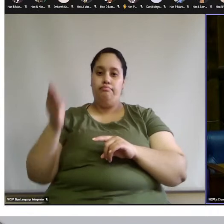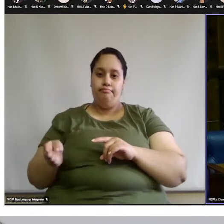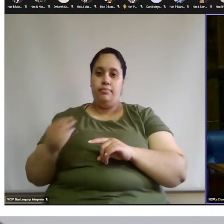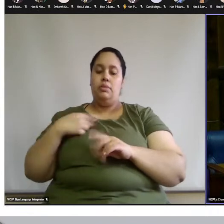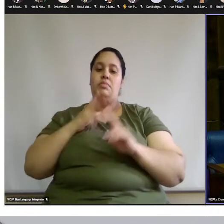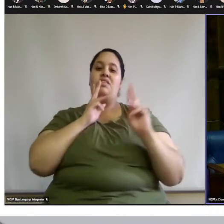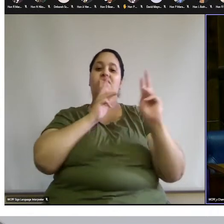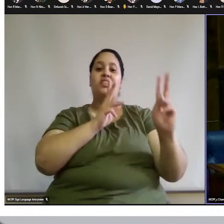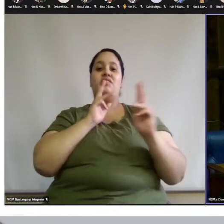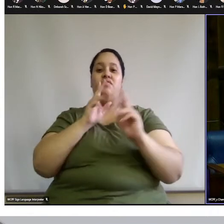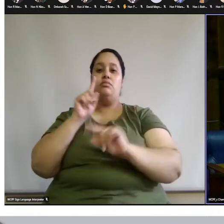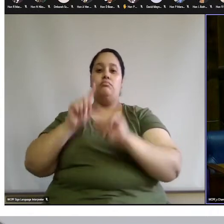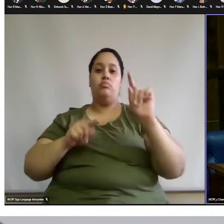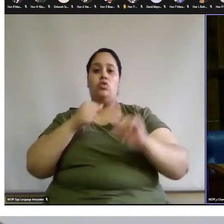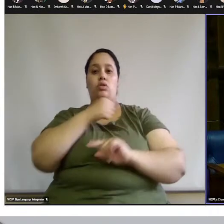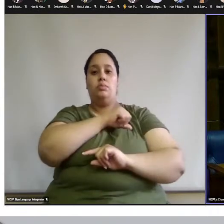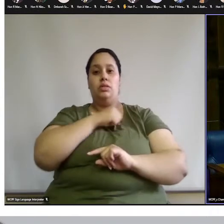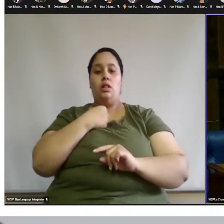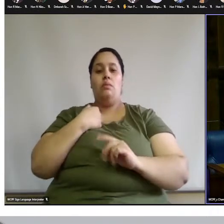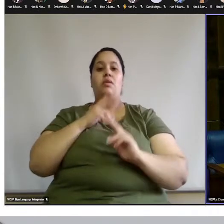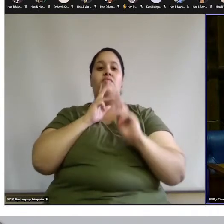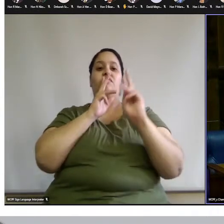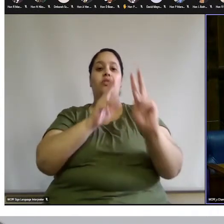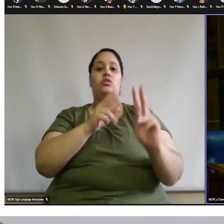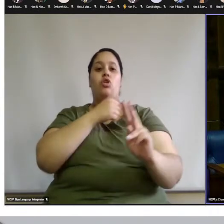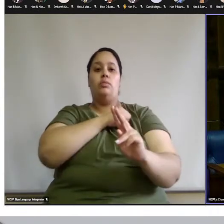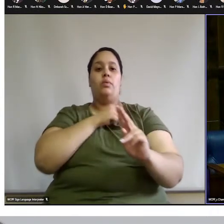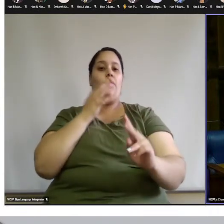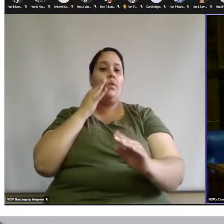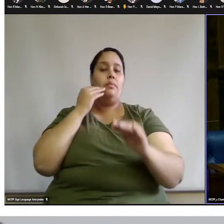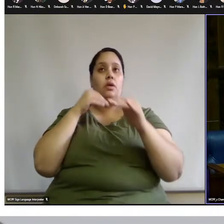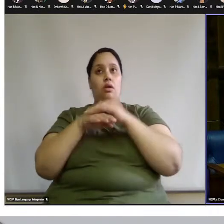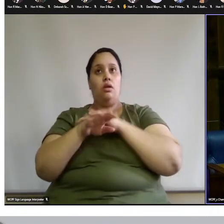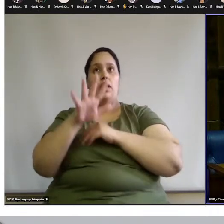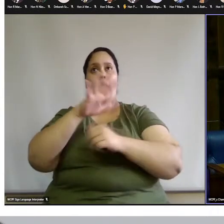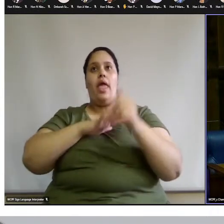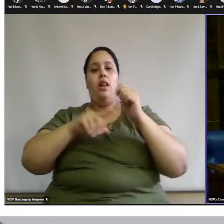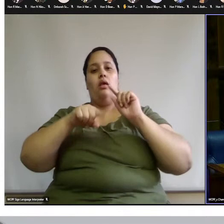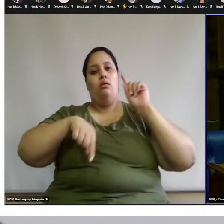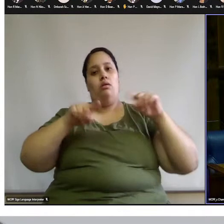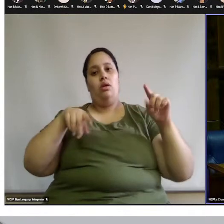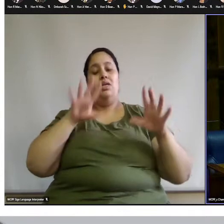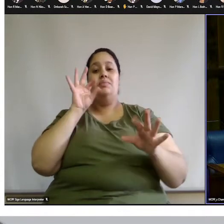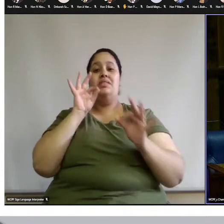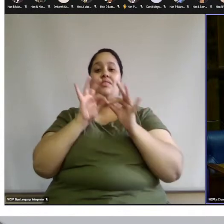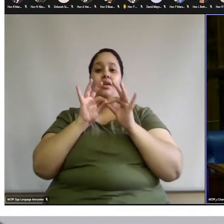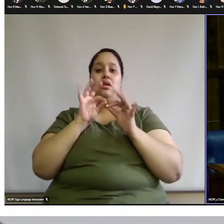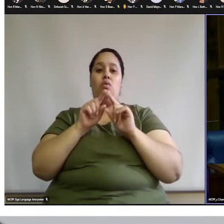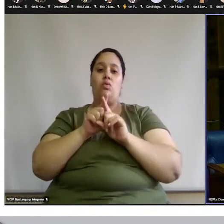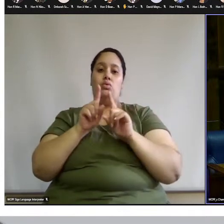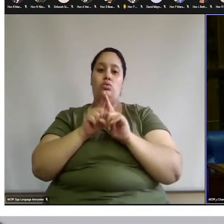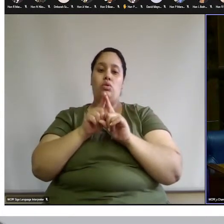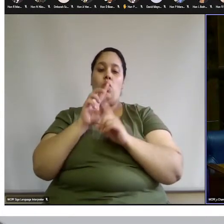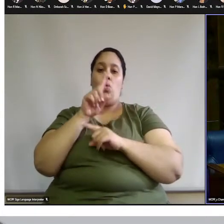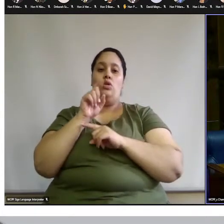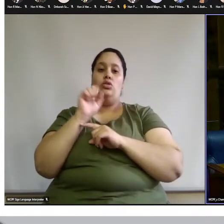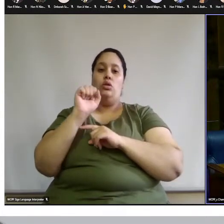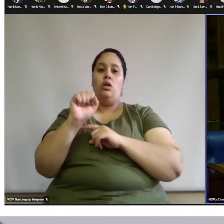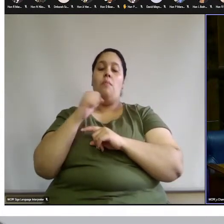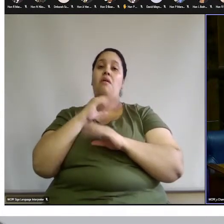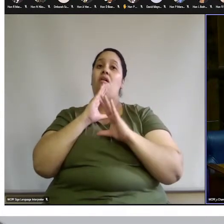visiting hospitals wherever I go. I visit a hospital when I go, and specifically, the questions are asked